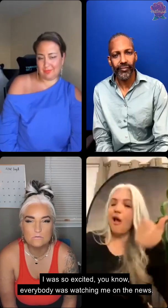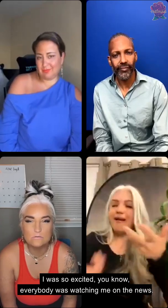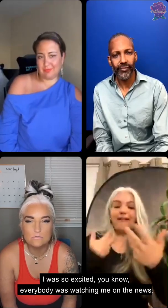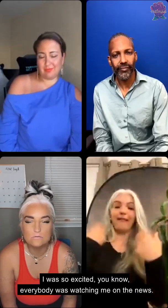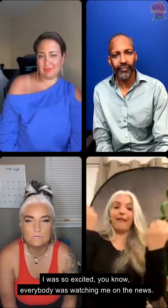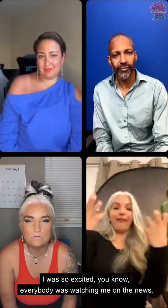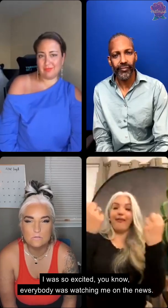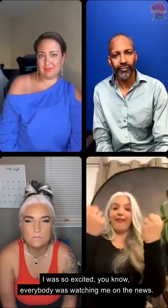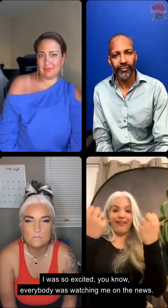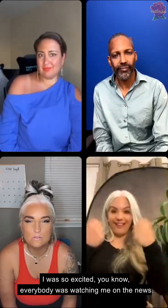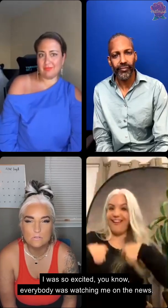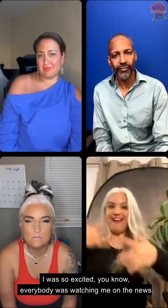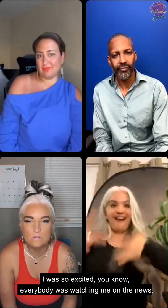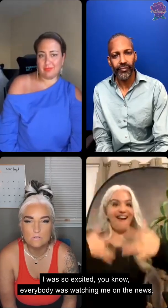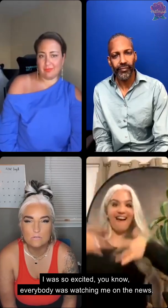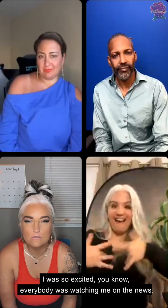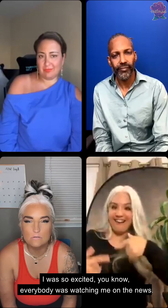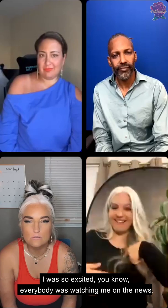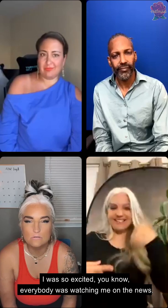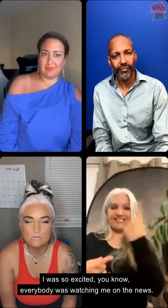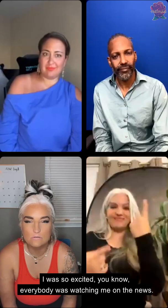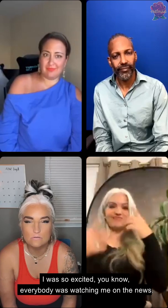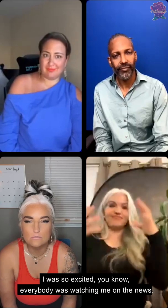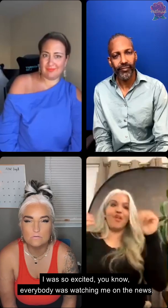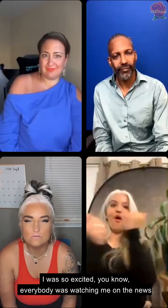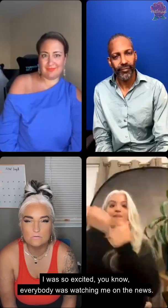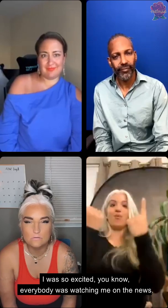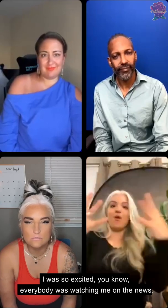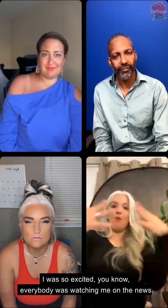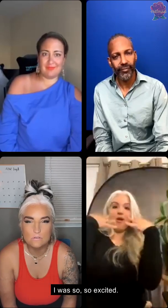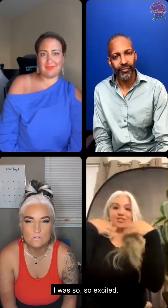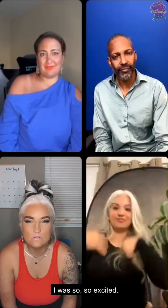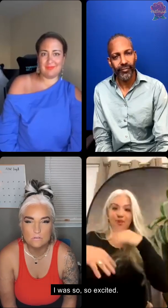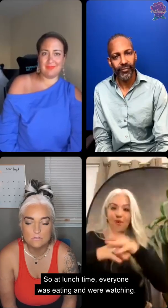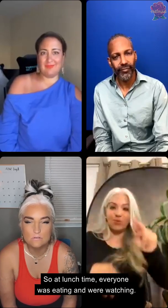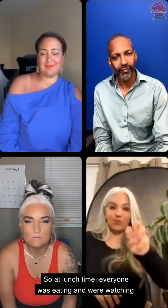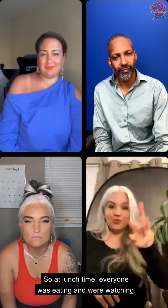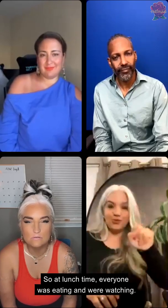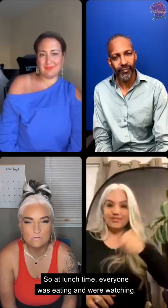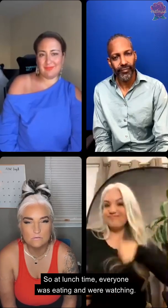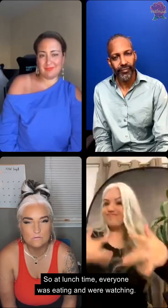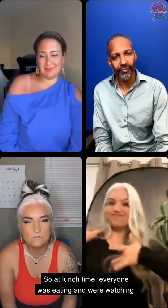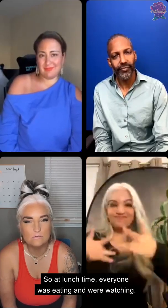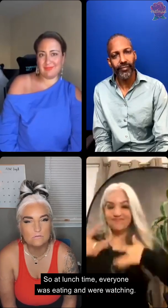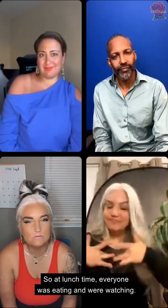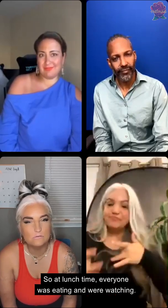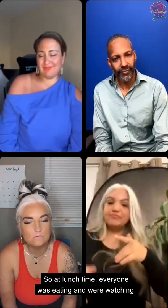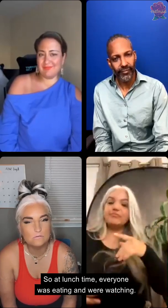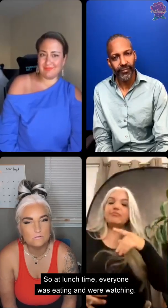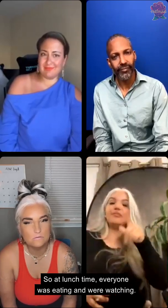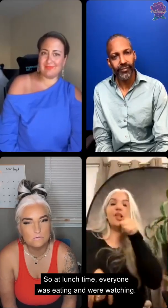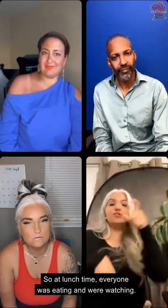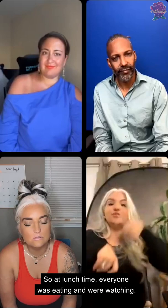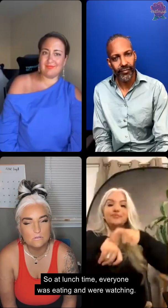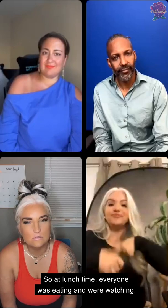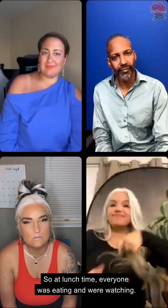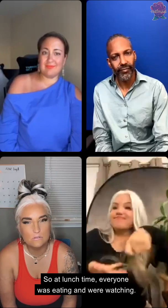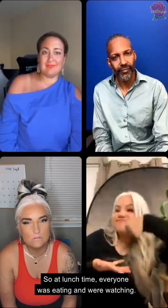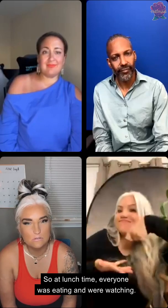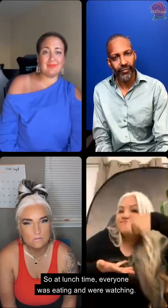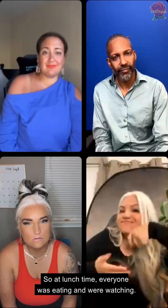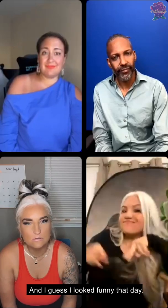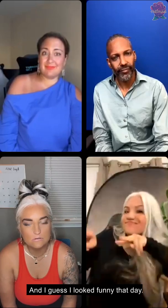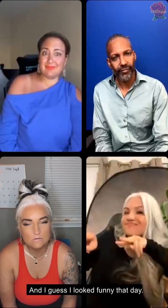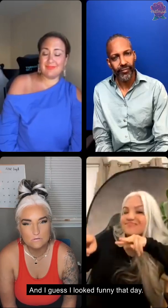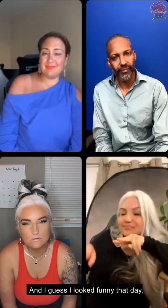but I was signing something. I was so excited. Everybody was watching me on the news. And so I was so excited. So at lunchtime, I was eating